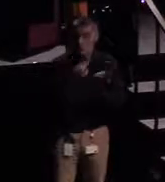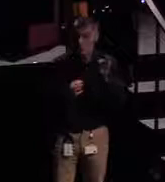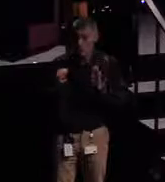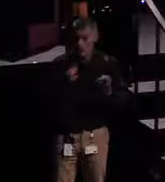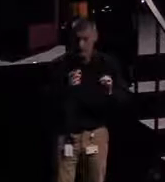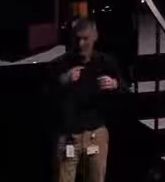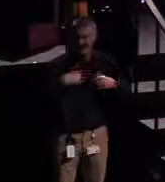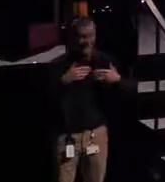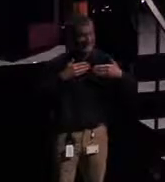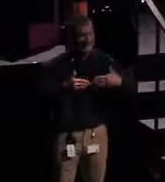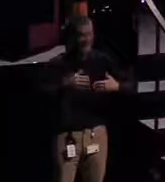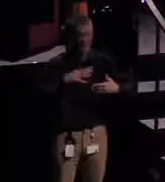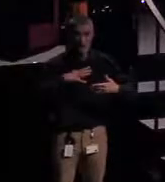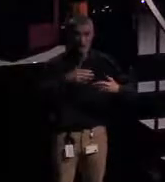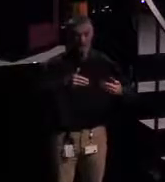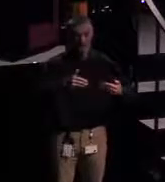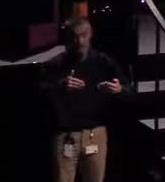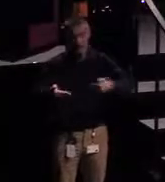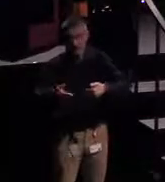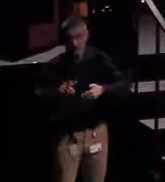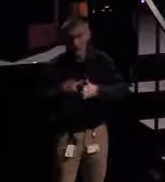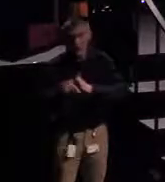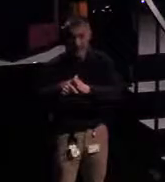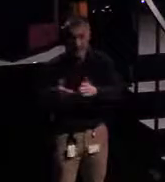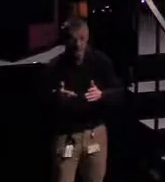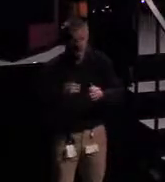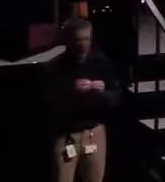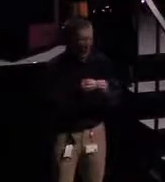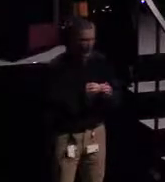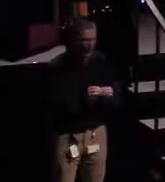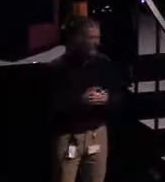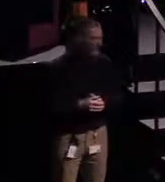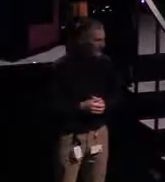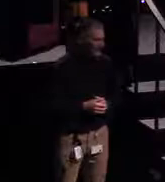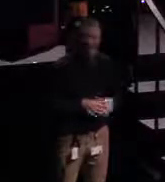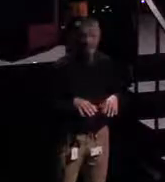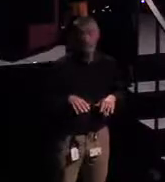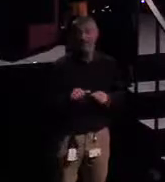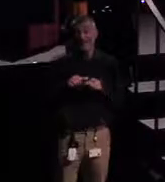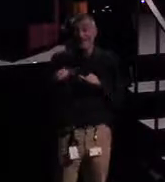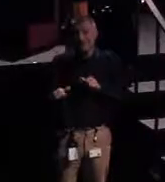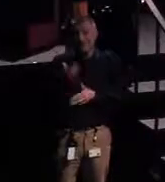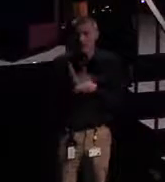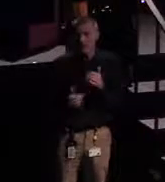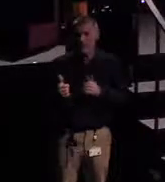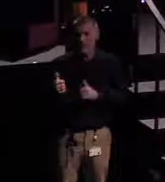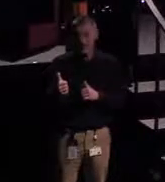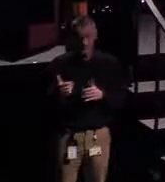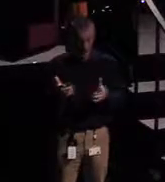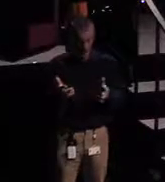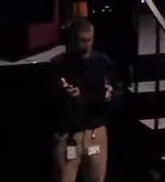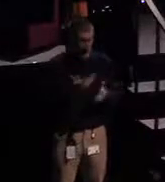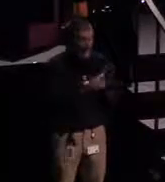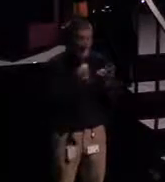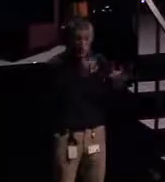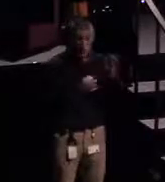the sessions, we're running a little bit late, but I'm sure it's well worth it. Because session starts at 11:30, so we'll take a few questions. So any questions